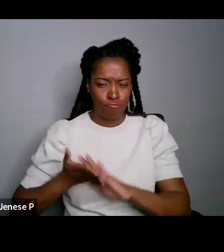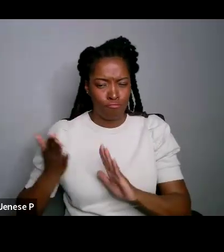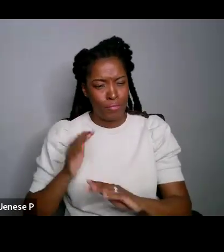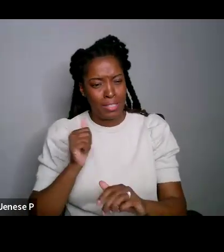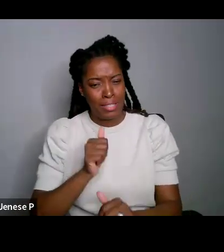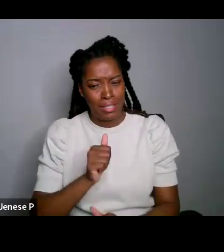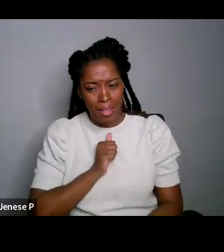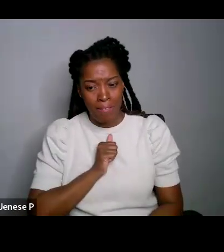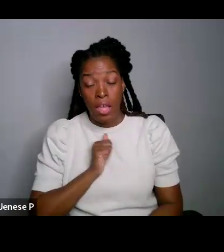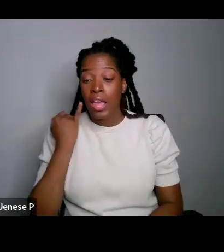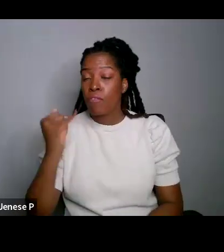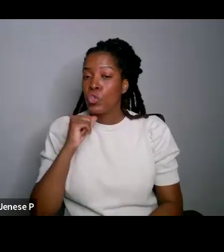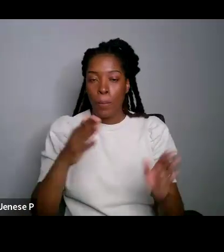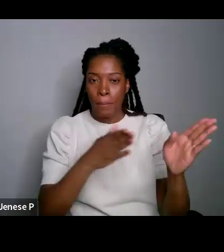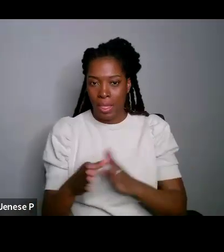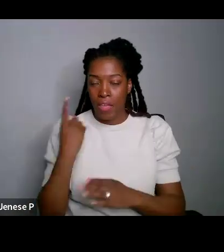protection.